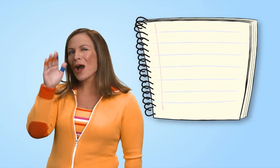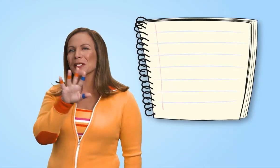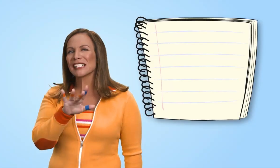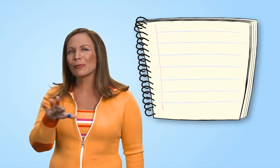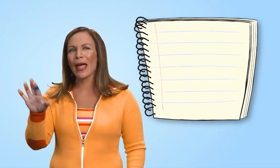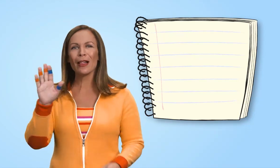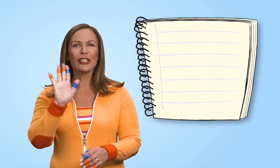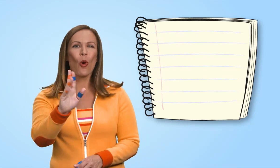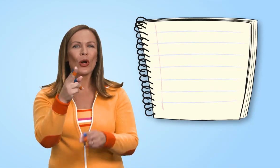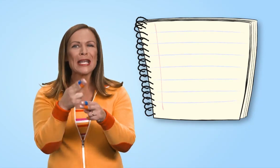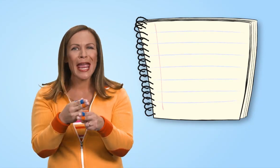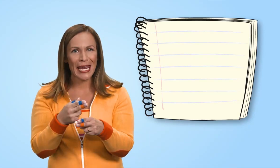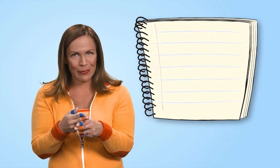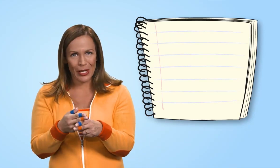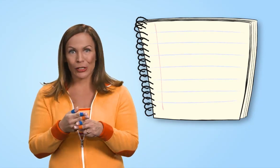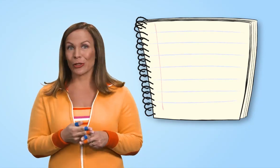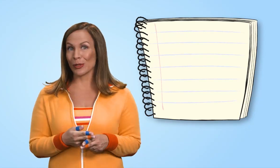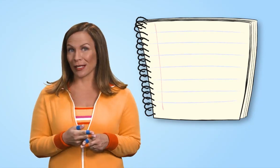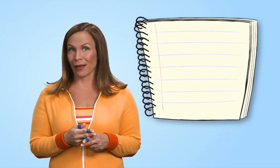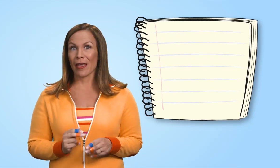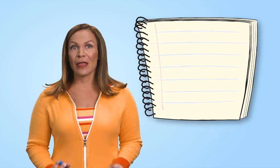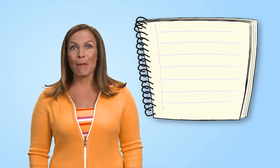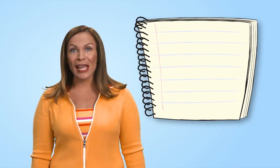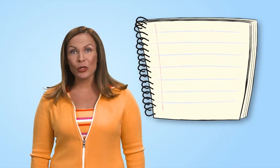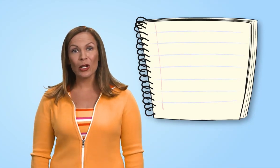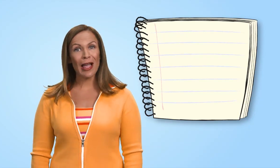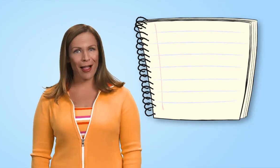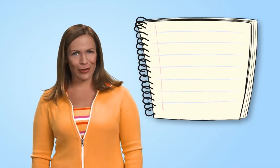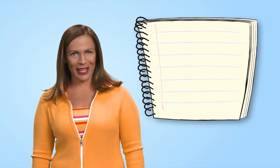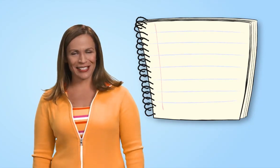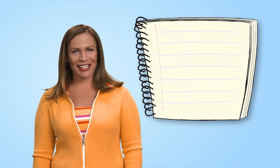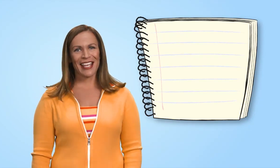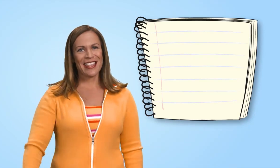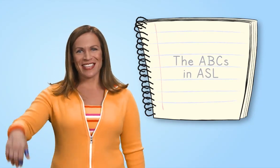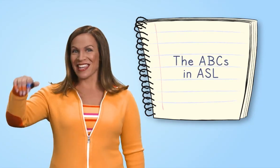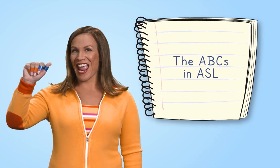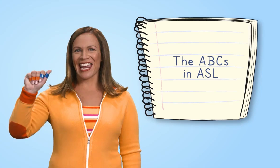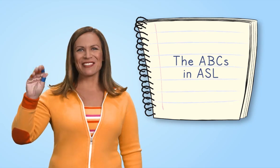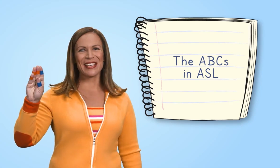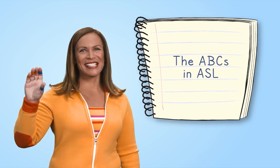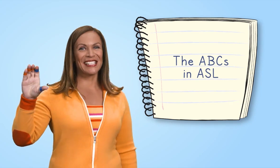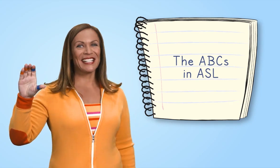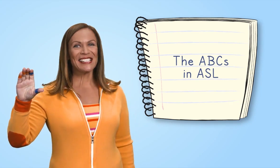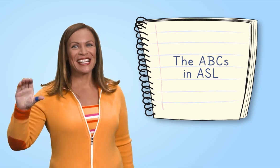to spell your name using the manual alphabet. The ABCs